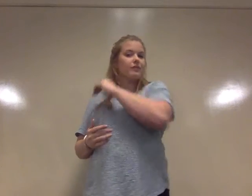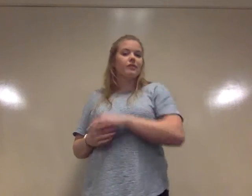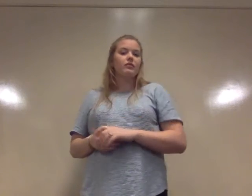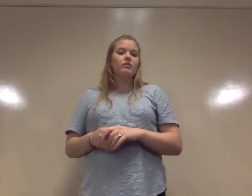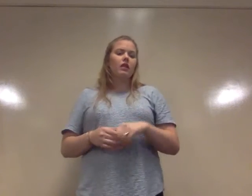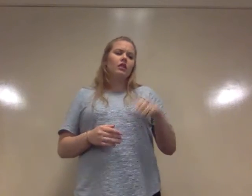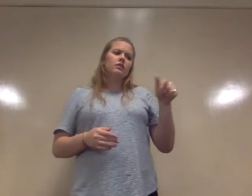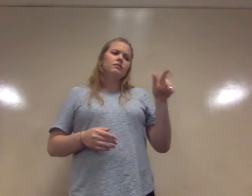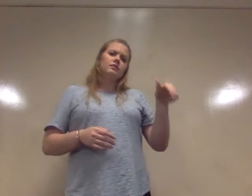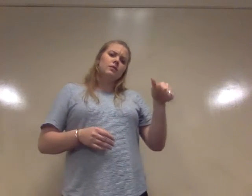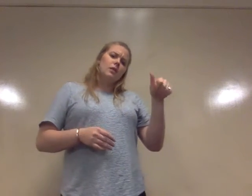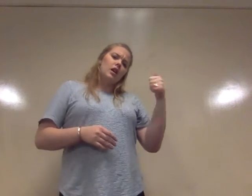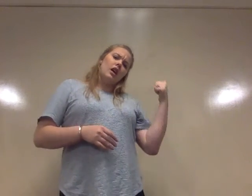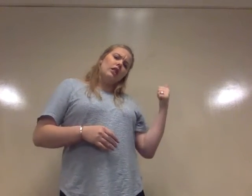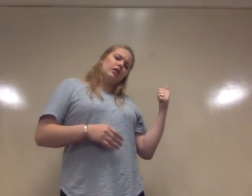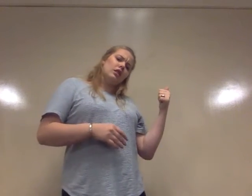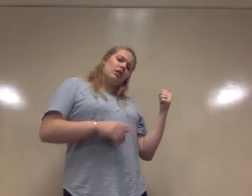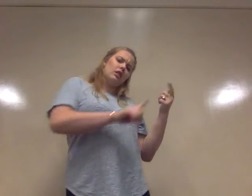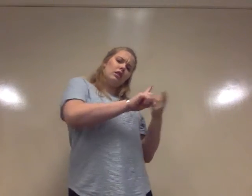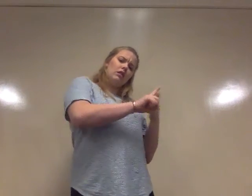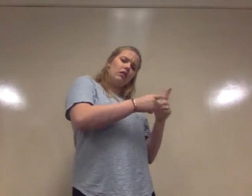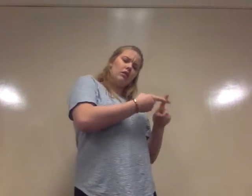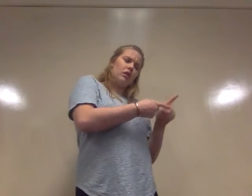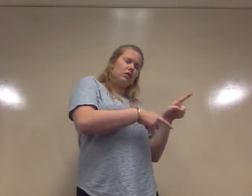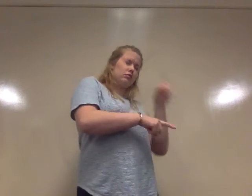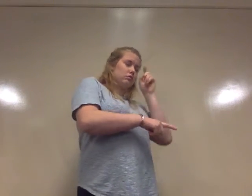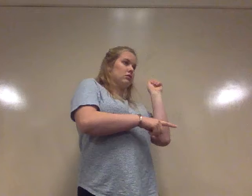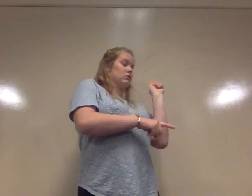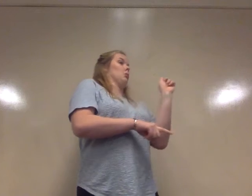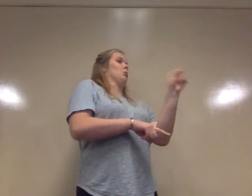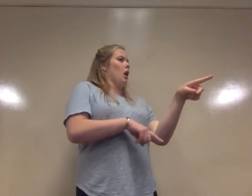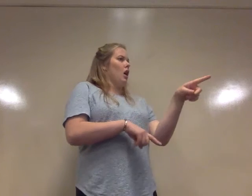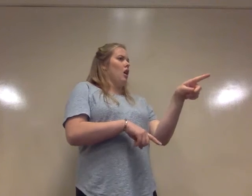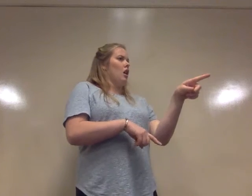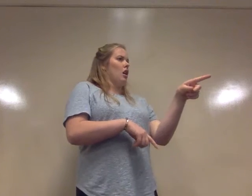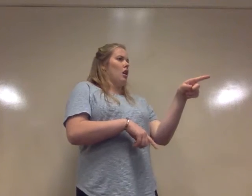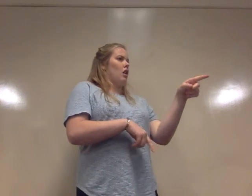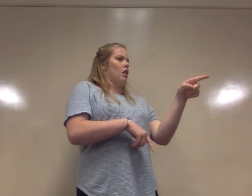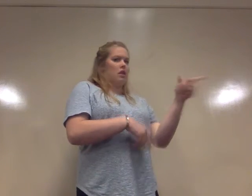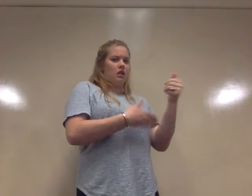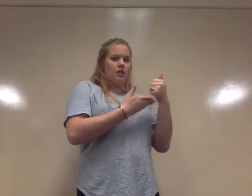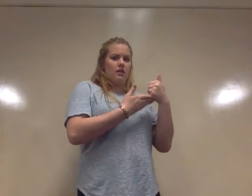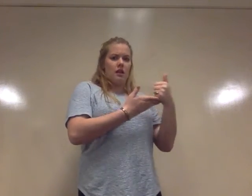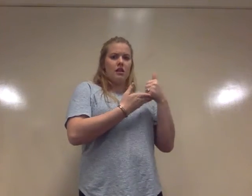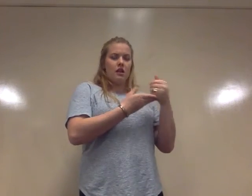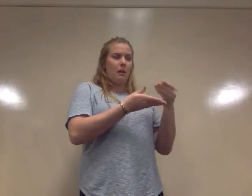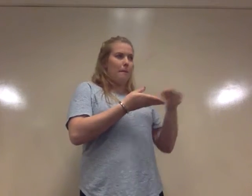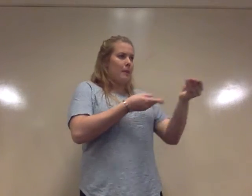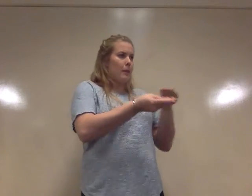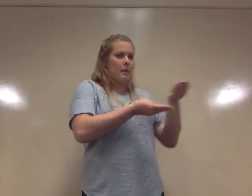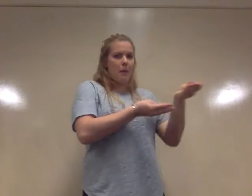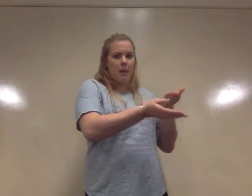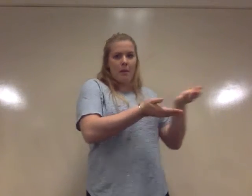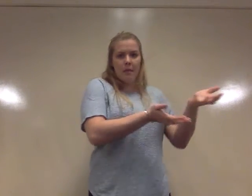Esselstyn's at the Cleveland Clinic made a major breakthrough in the treatment of this condition. In fact, Esselstyn shared space with him in the